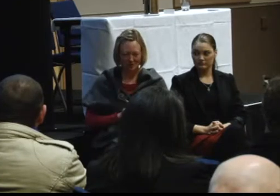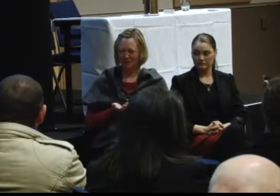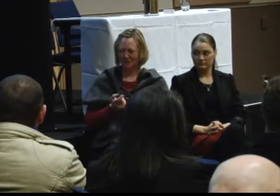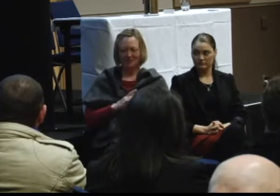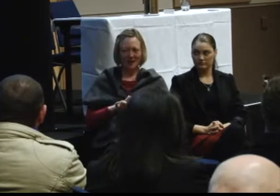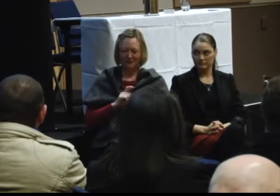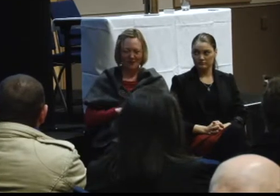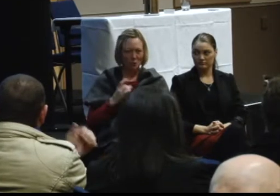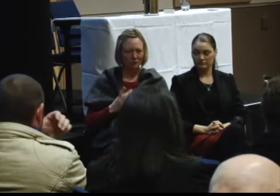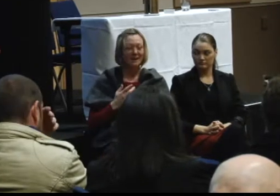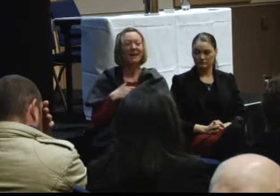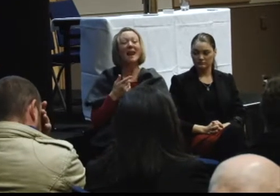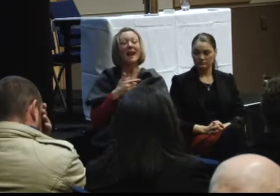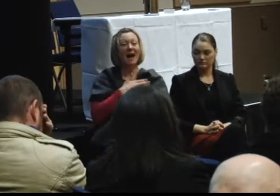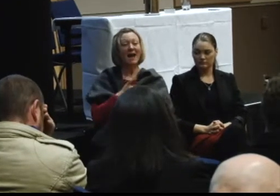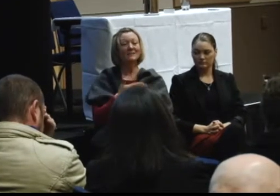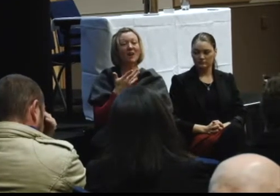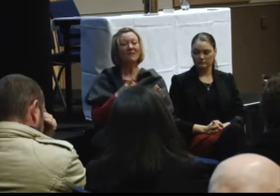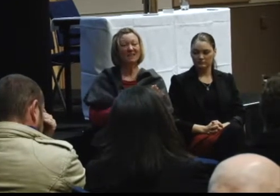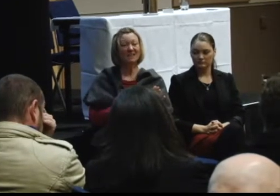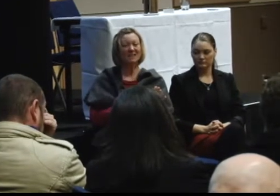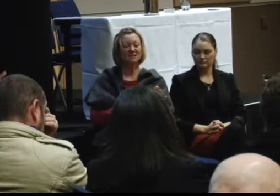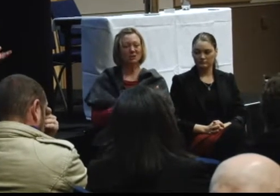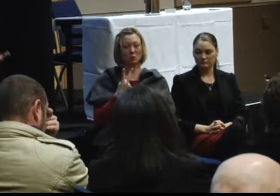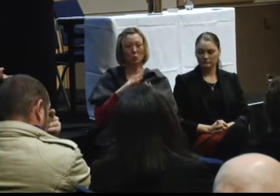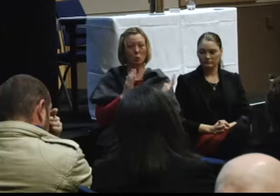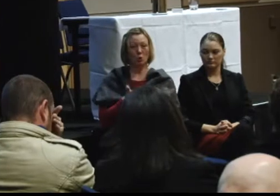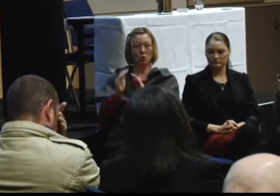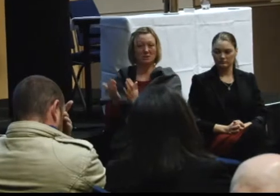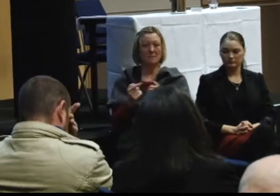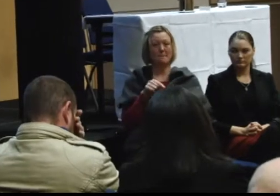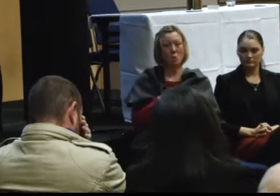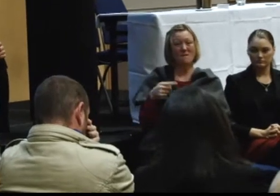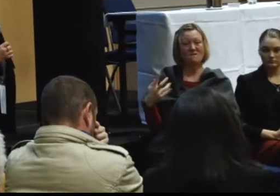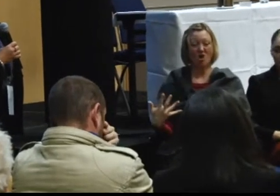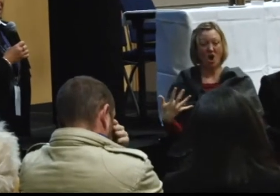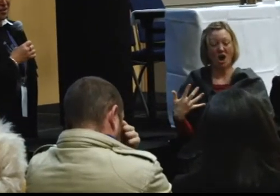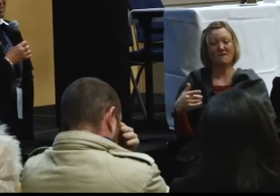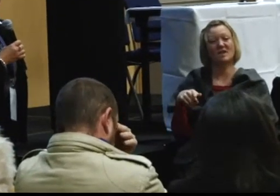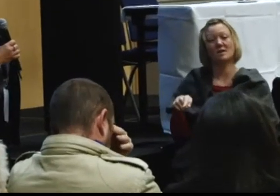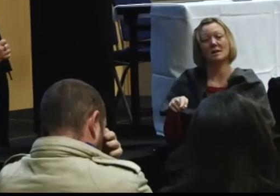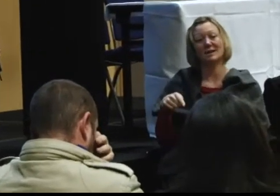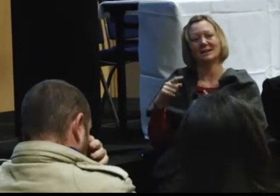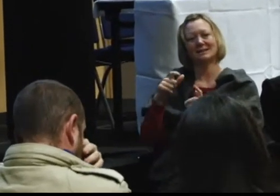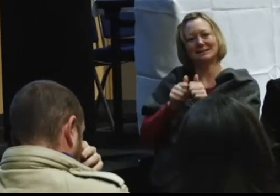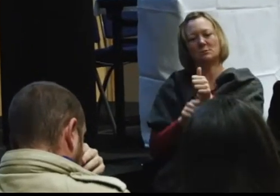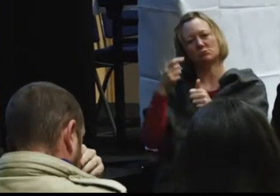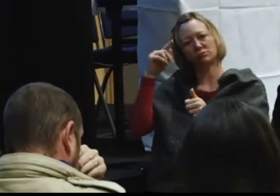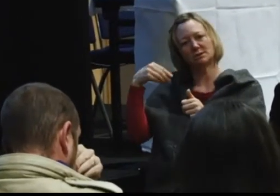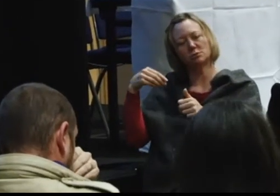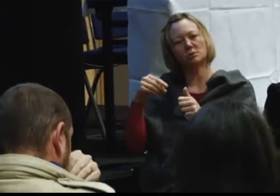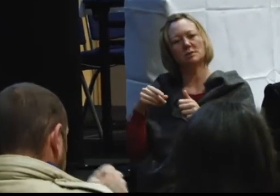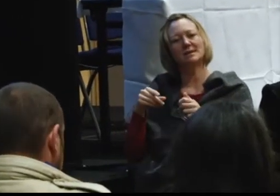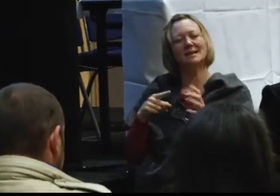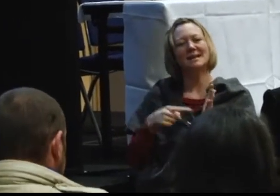For the last 5 years, I've walked in two worlds, I suppose. Point five is DP at Te Ara Whānui Kura Kaupapa Māori in Lower